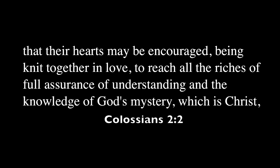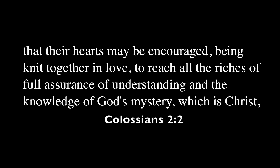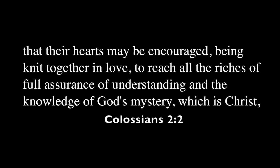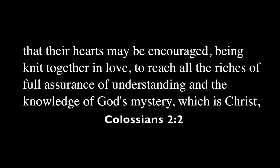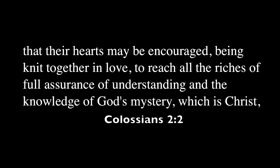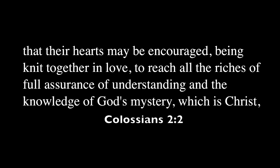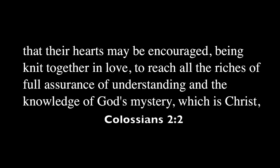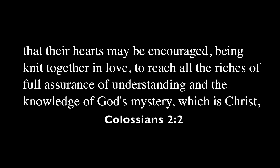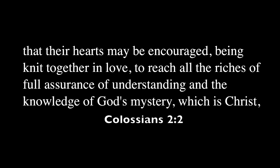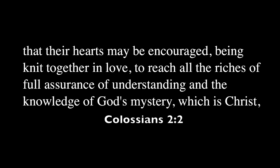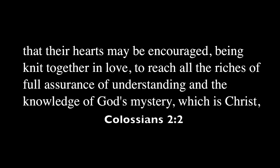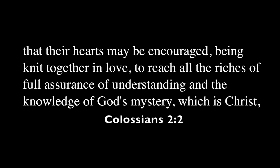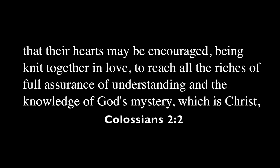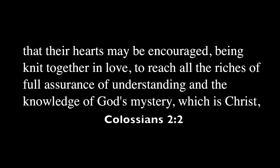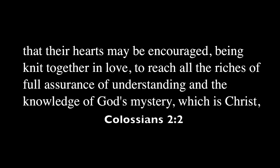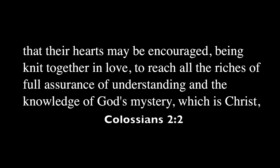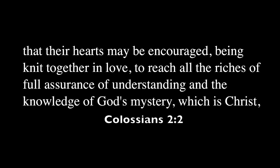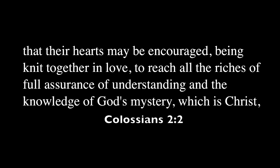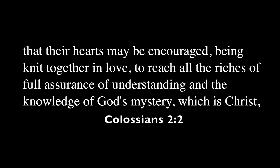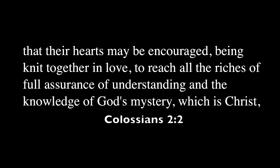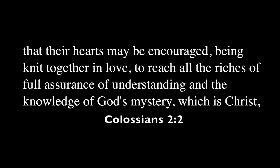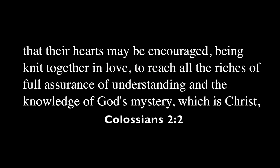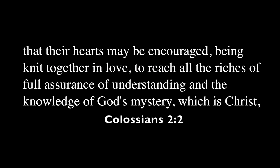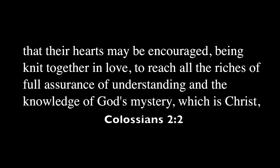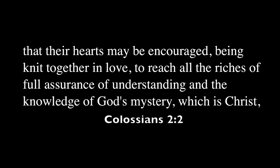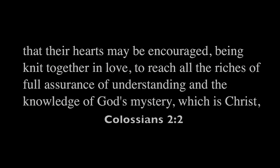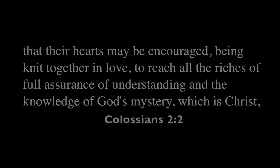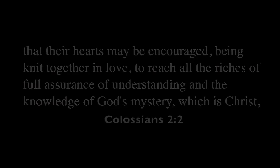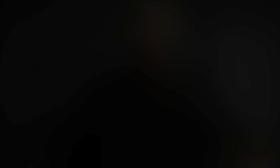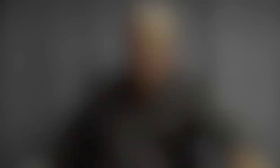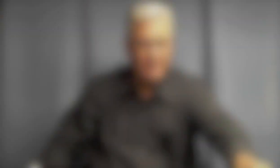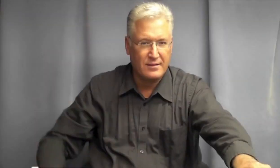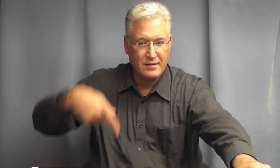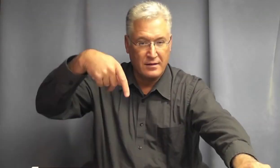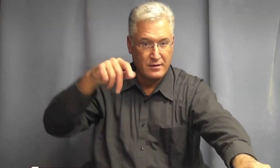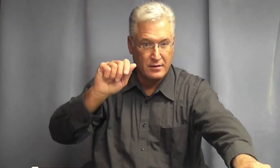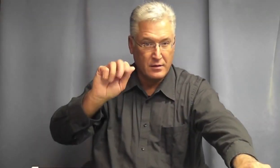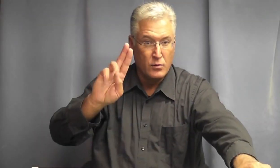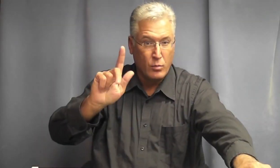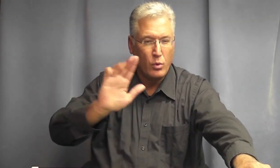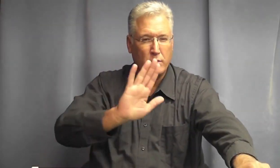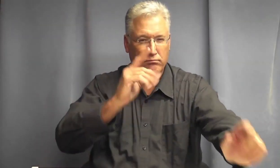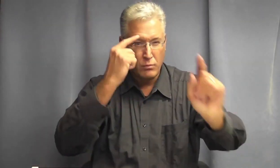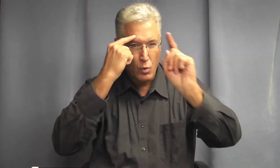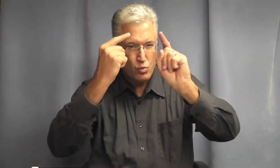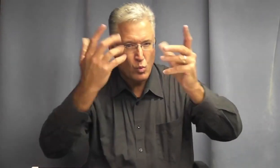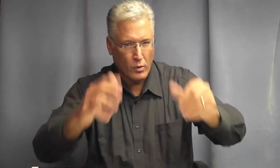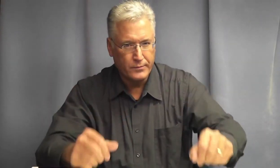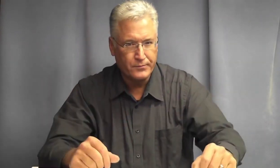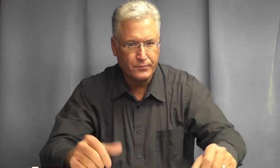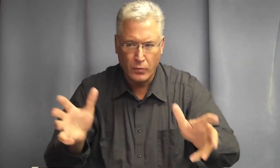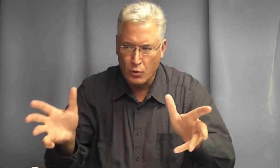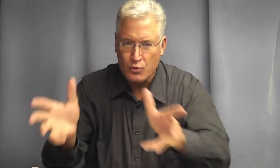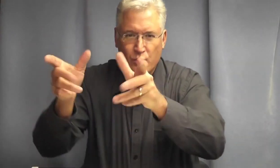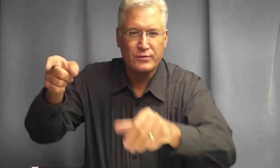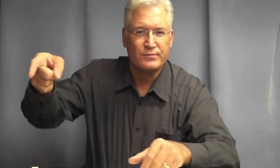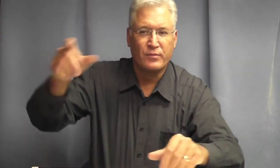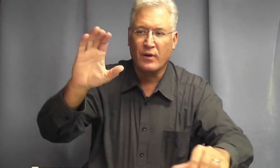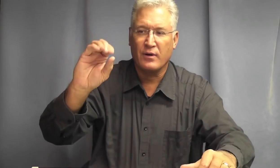to reach all the riches of full assurance of understanding and the knowledge of God's mystery, which is Christ. Paul's goal? It was